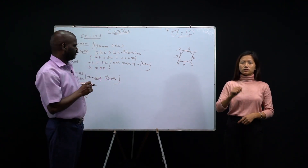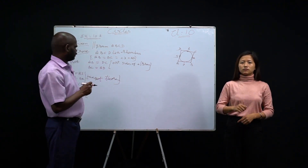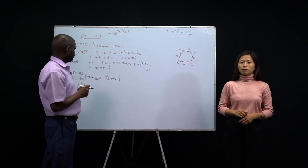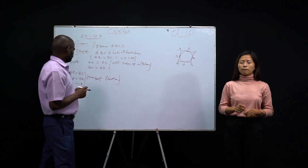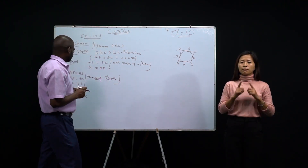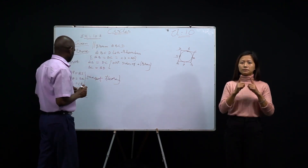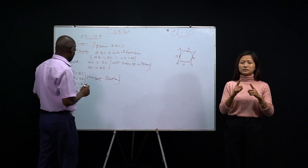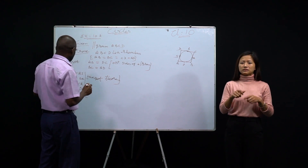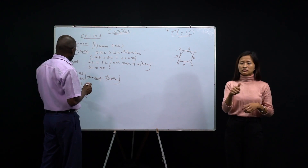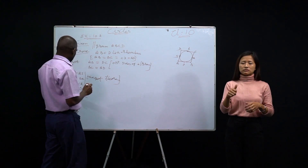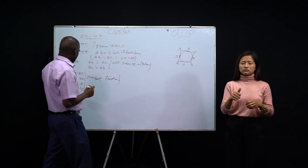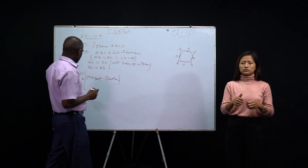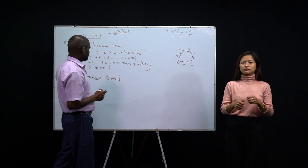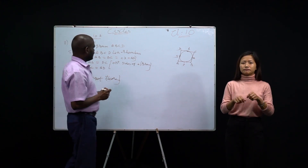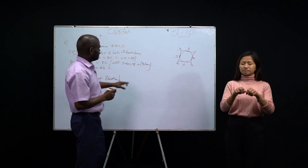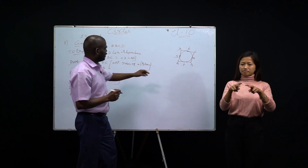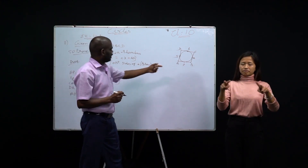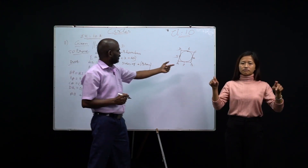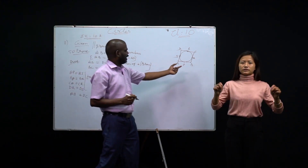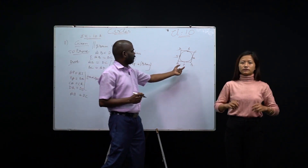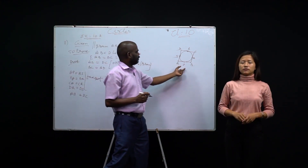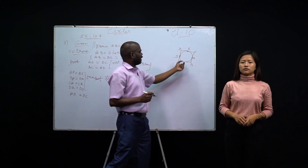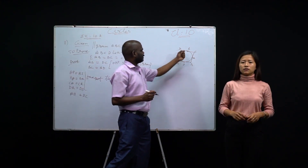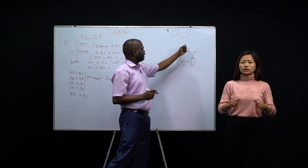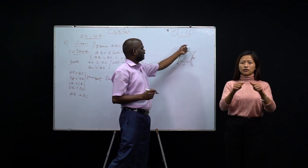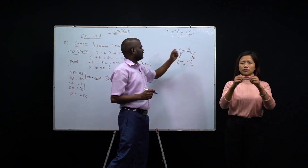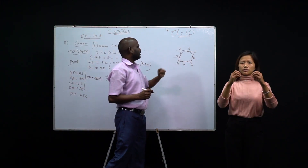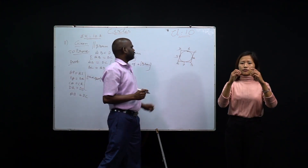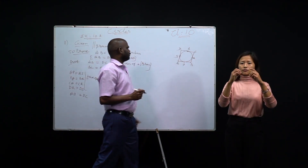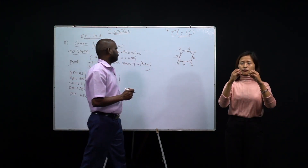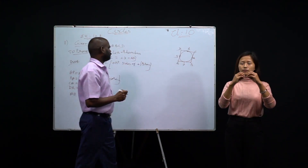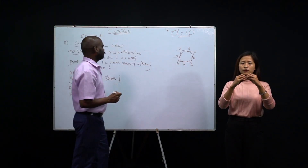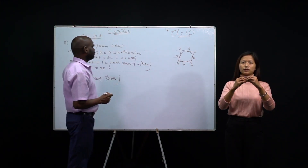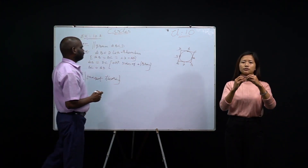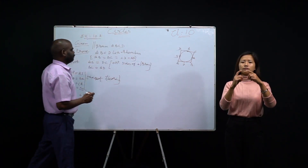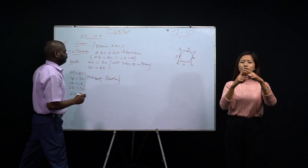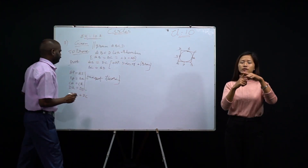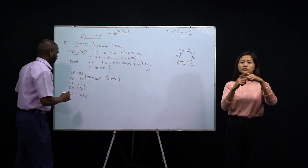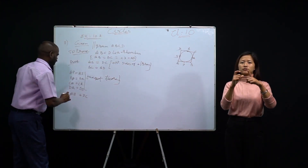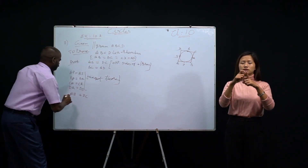Okay. AB plus DC. AB plus DC